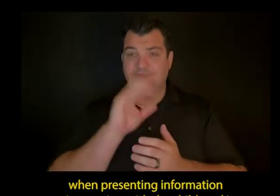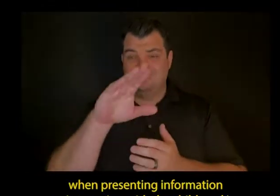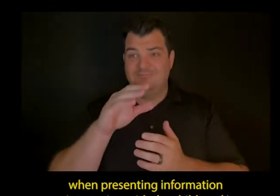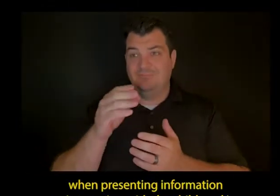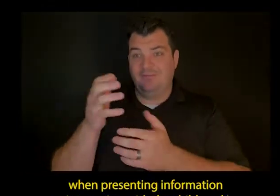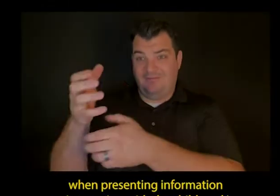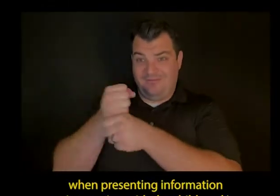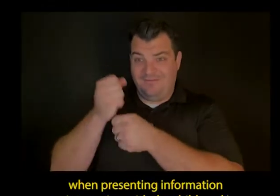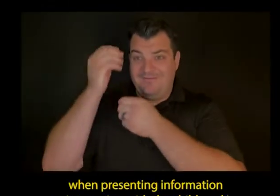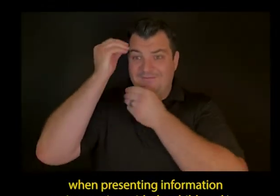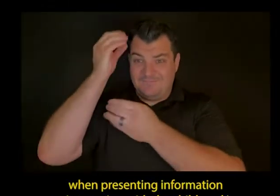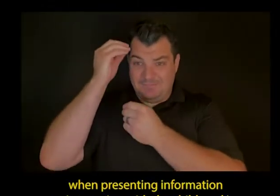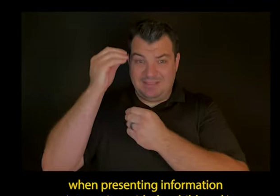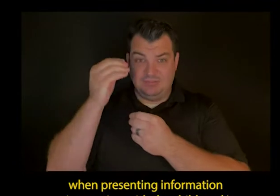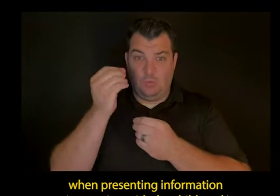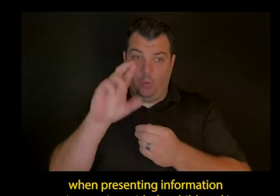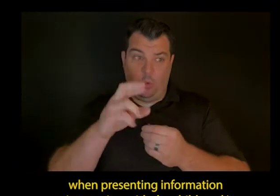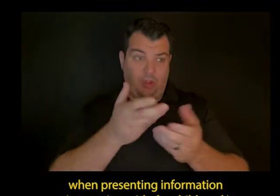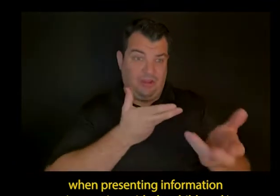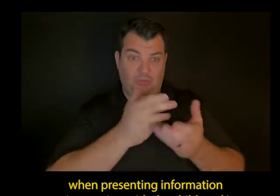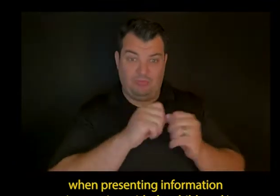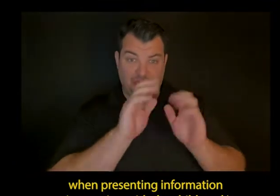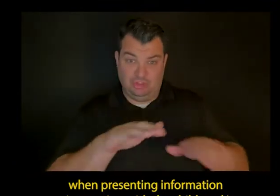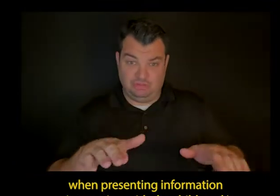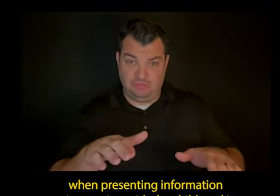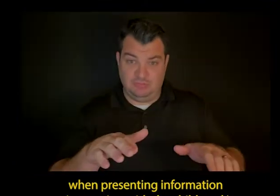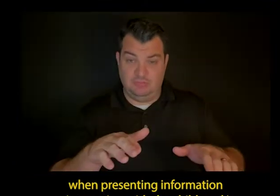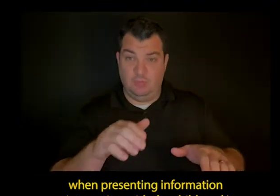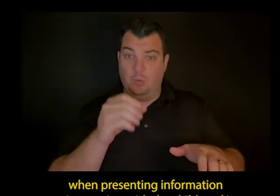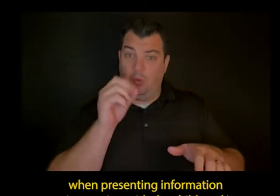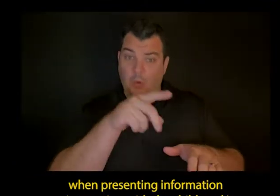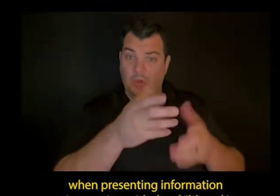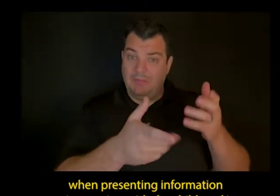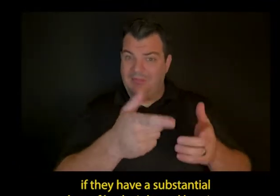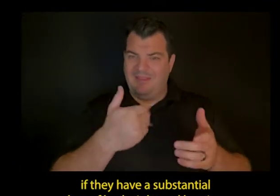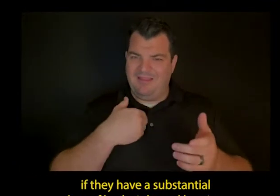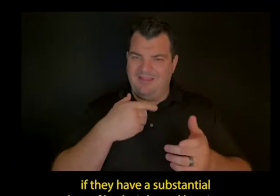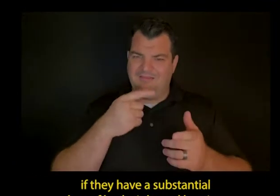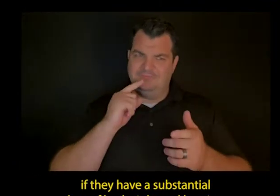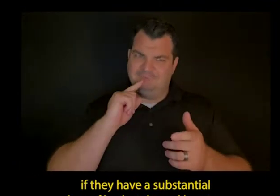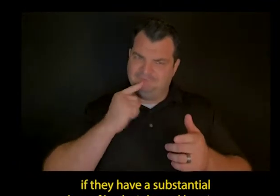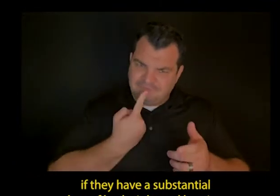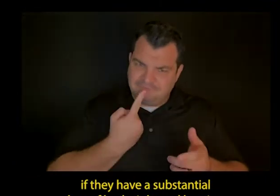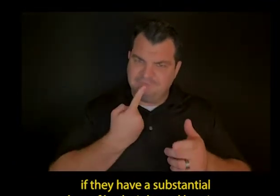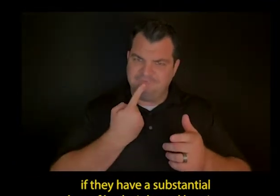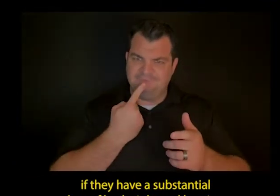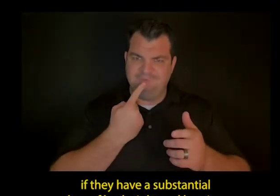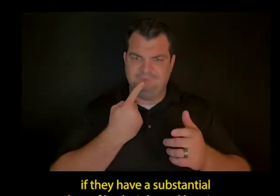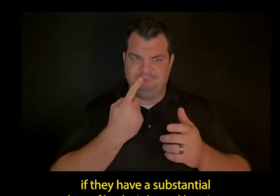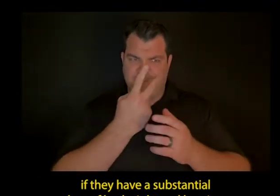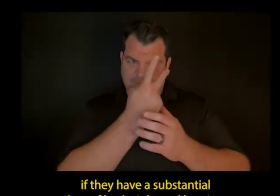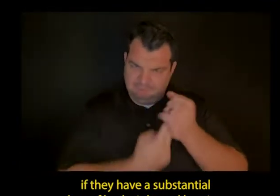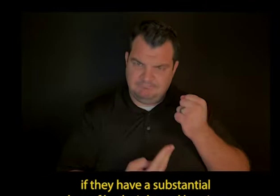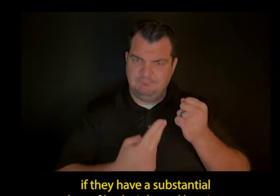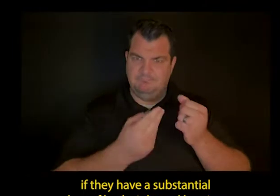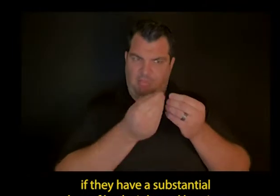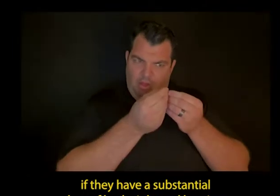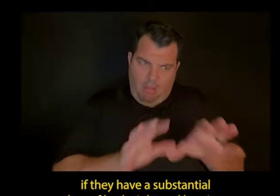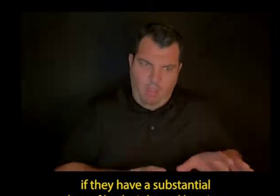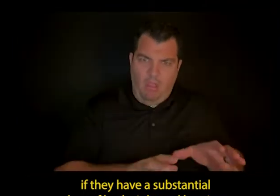when presenting information or interacting with the child, and/or if they have a substantial loss of both sight and hearing,